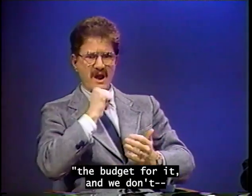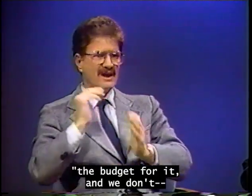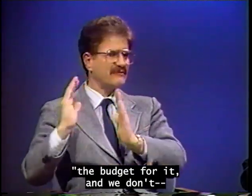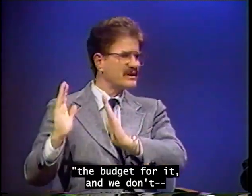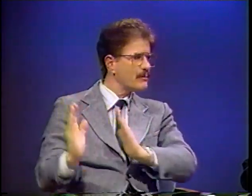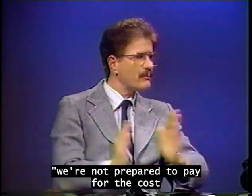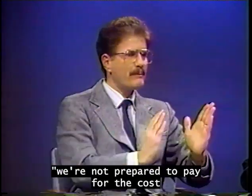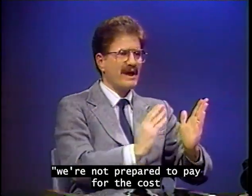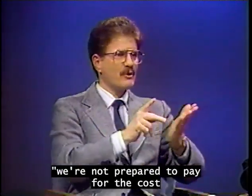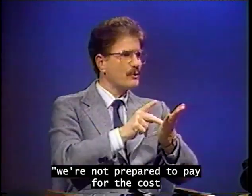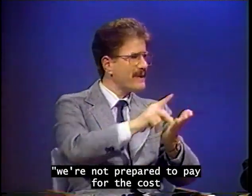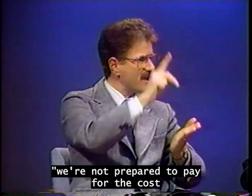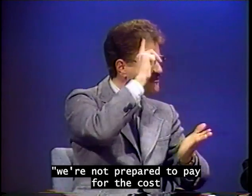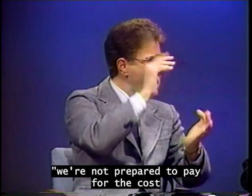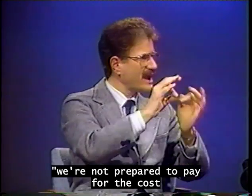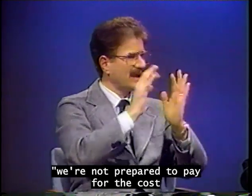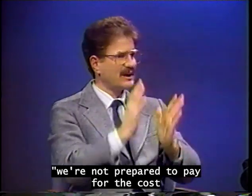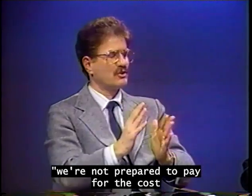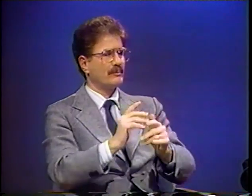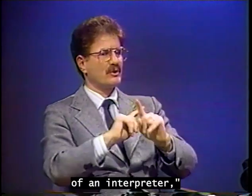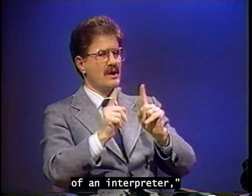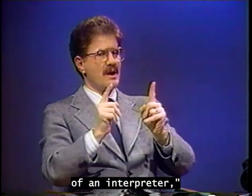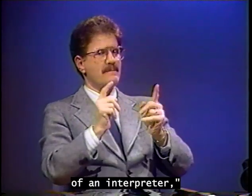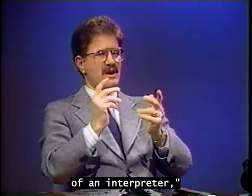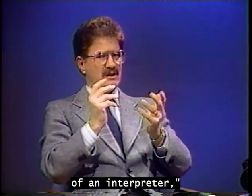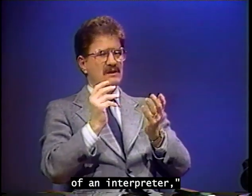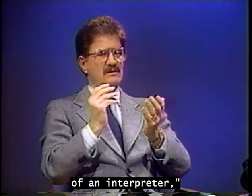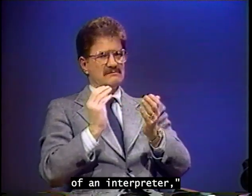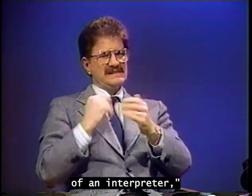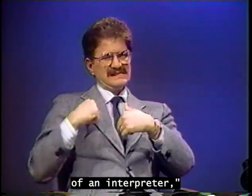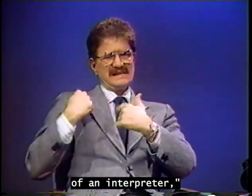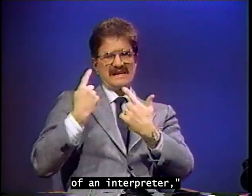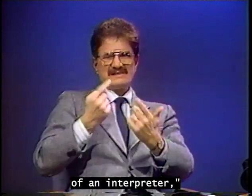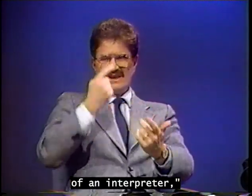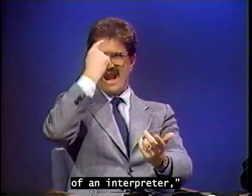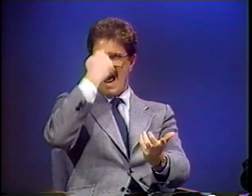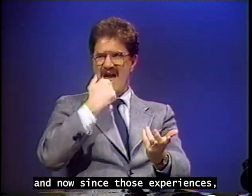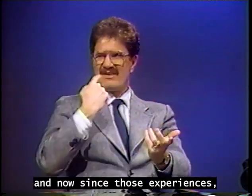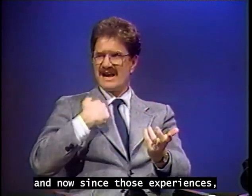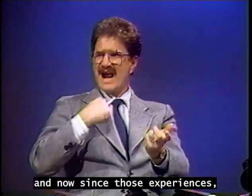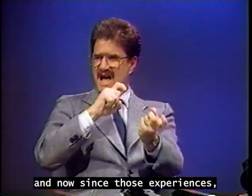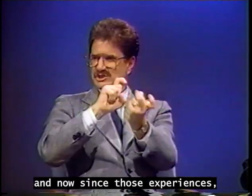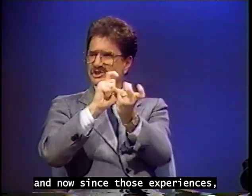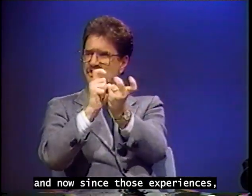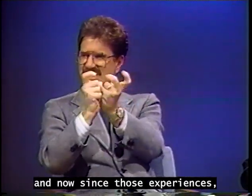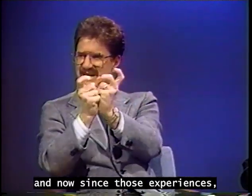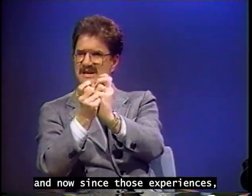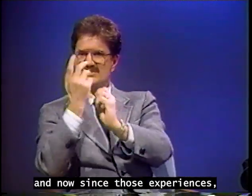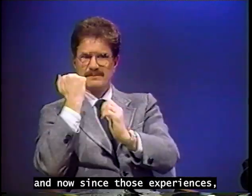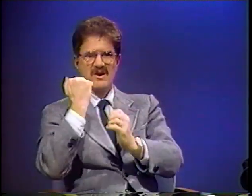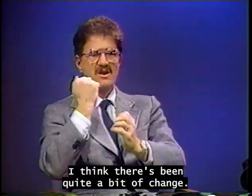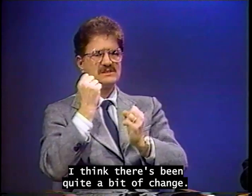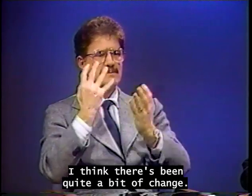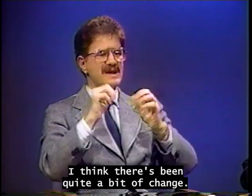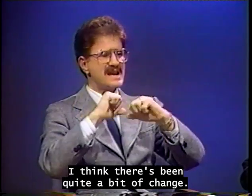it, and we're not prepared to pay for the cost of an interpreter. And now, since those experiences, I think there's been quite a